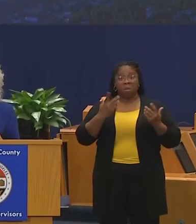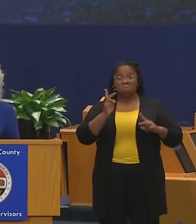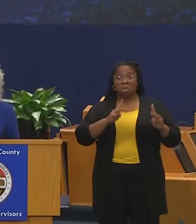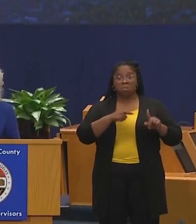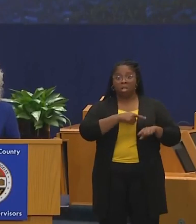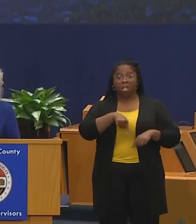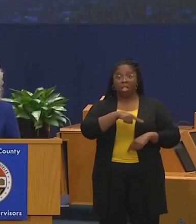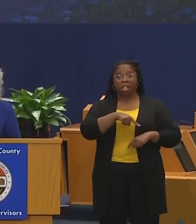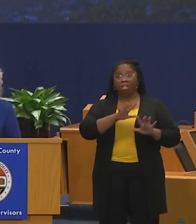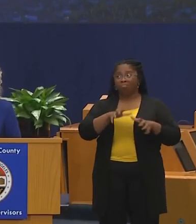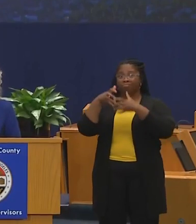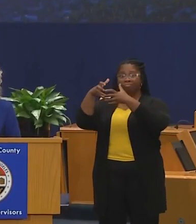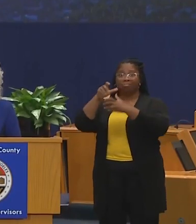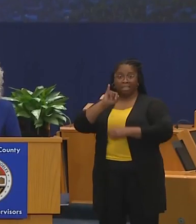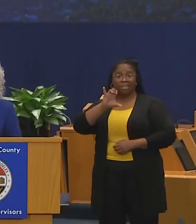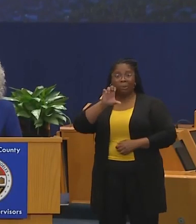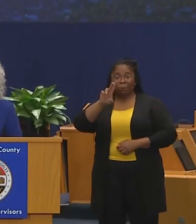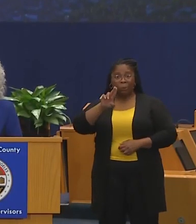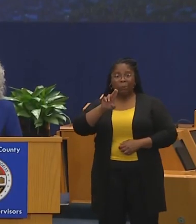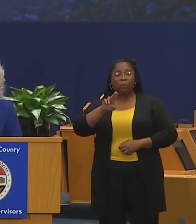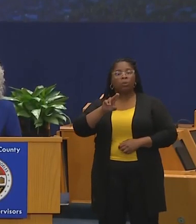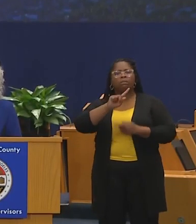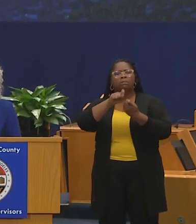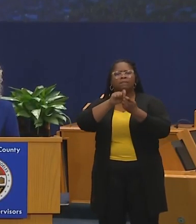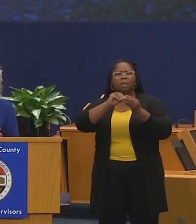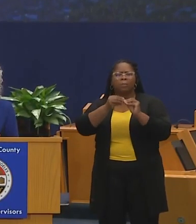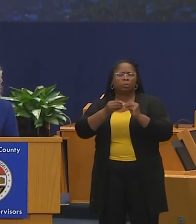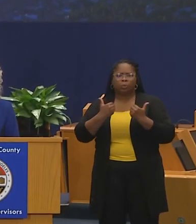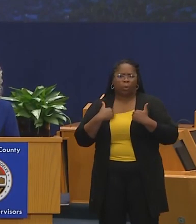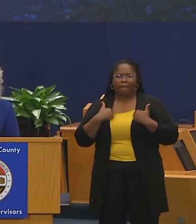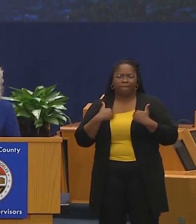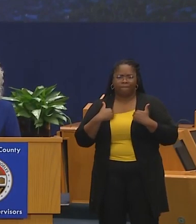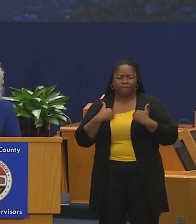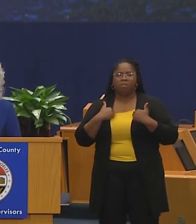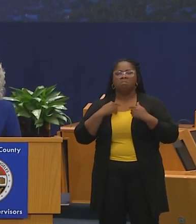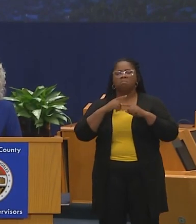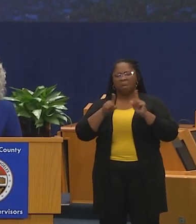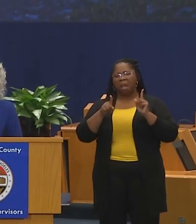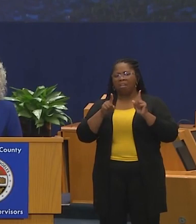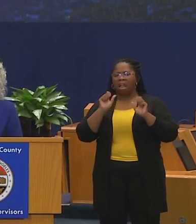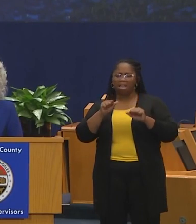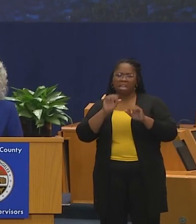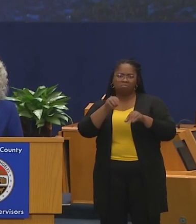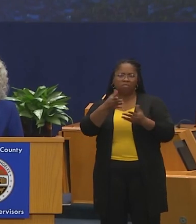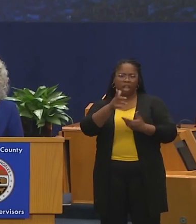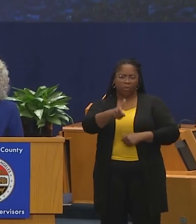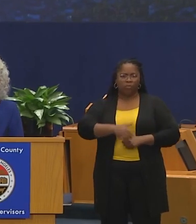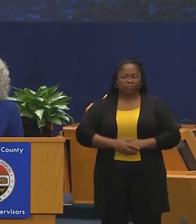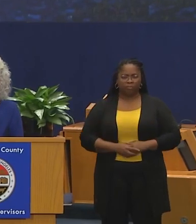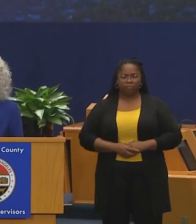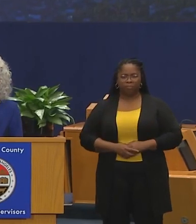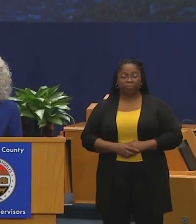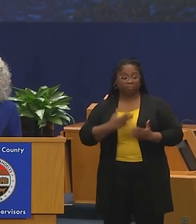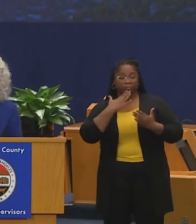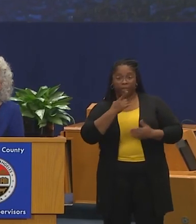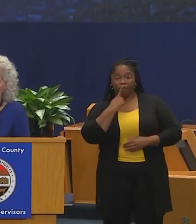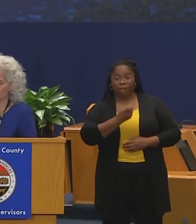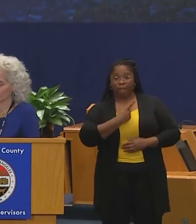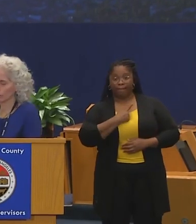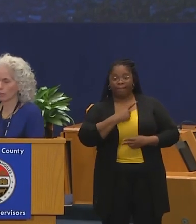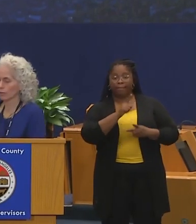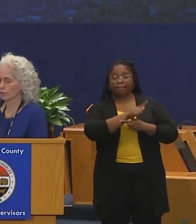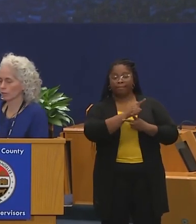in the ICU. I don't have those numbers with me today, but we can certainly get those numbers to you. Thank you for that. And